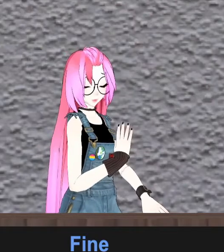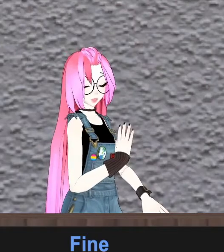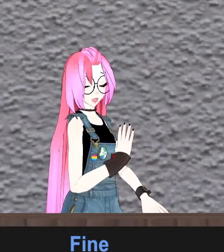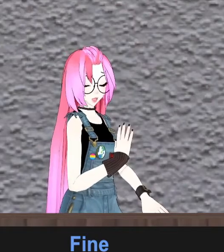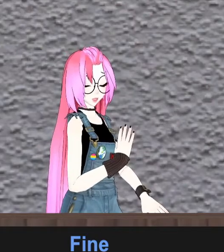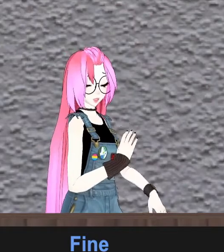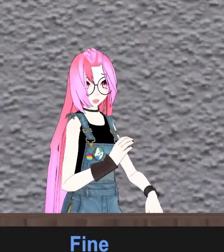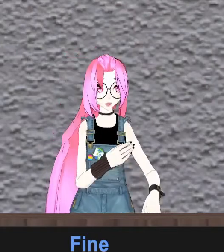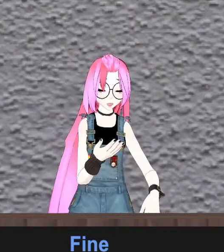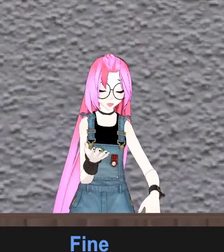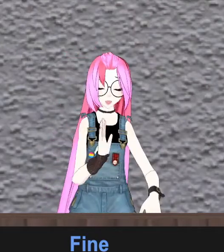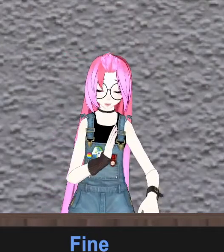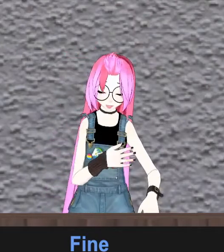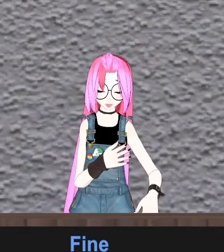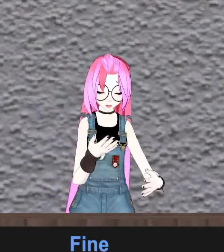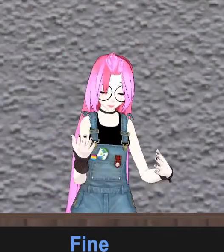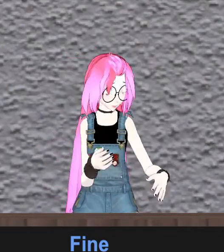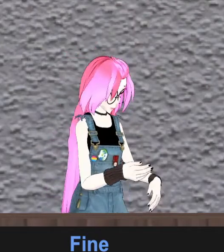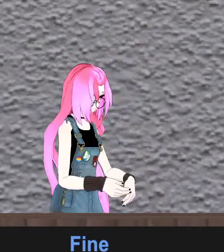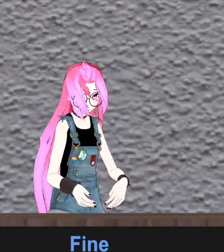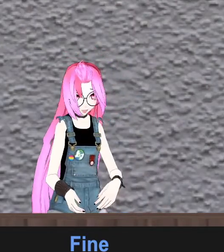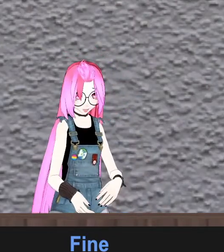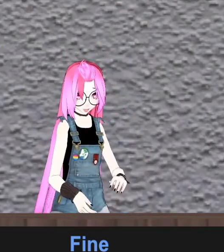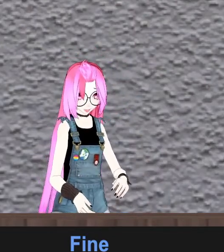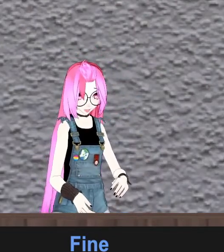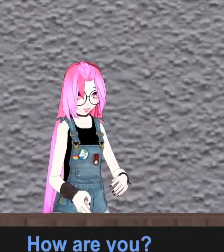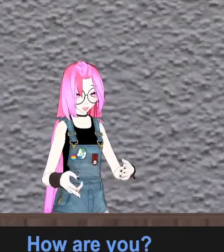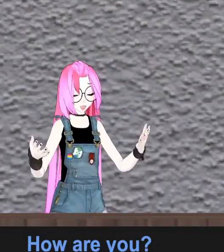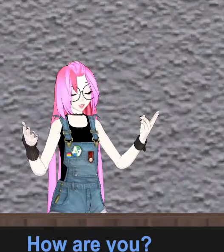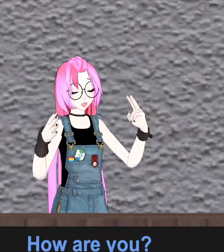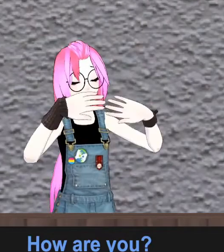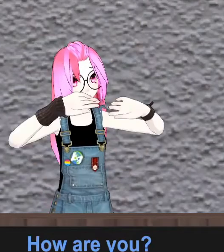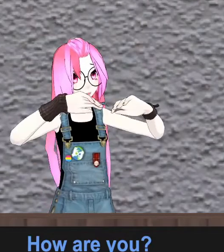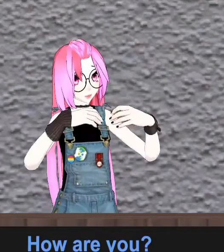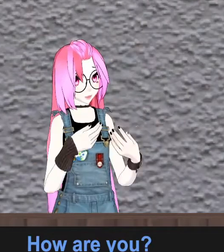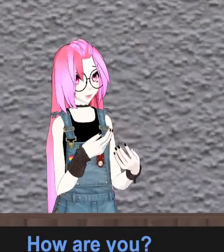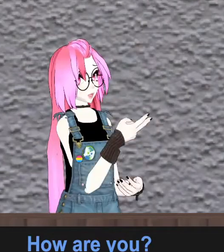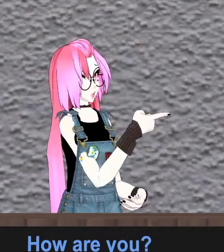just fine. Yep. Okay. So if I'm going to ask you guys, how are you?